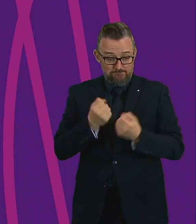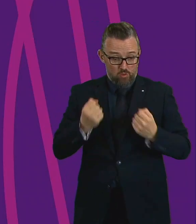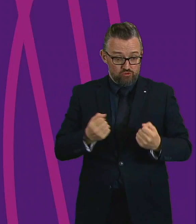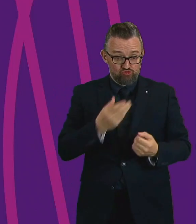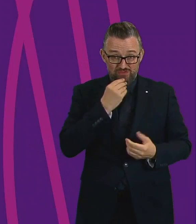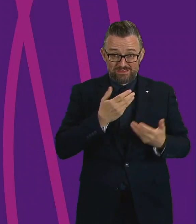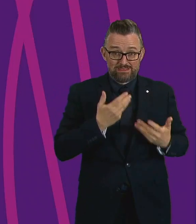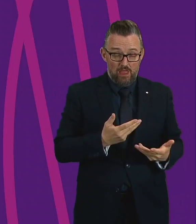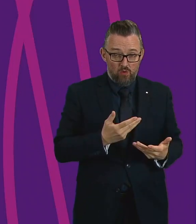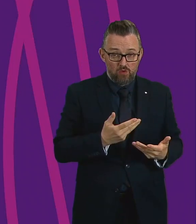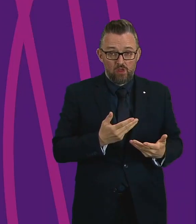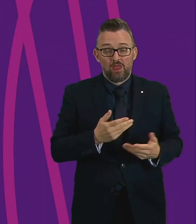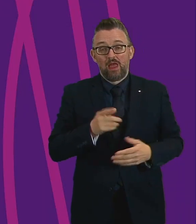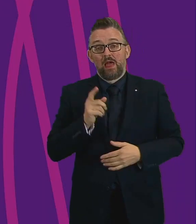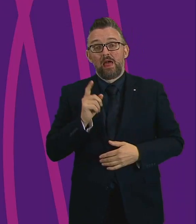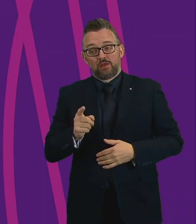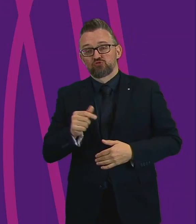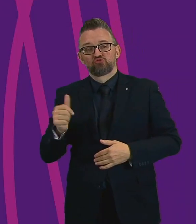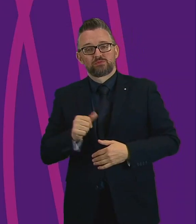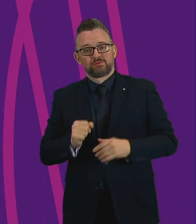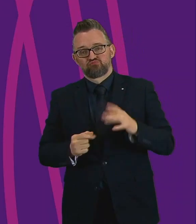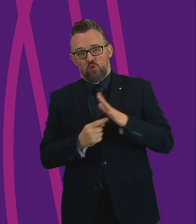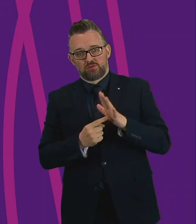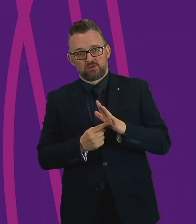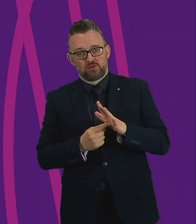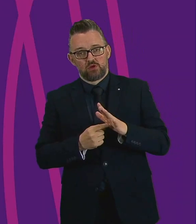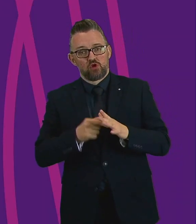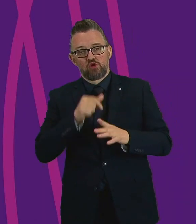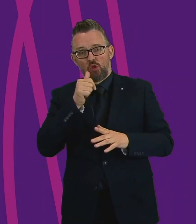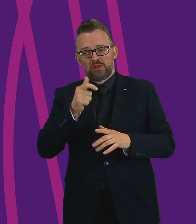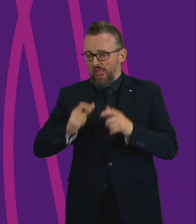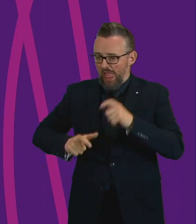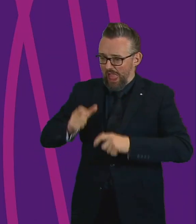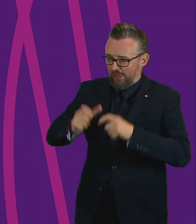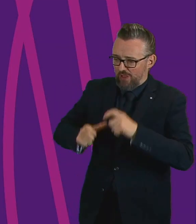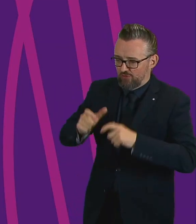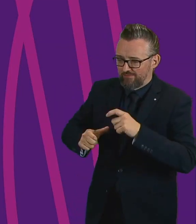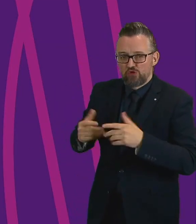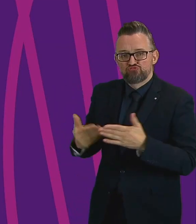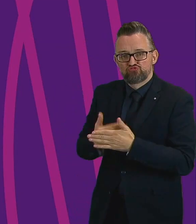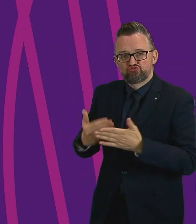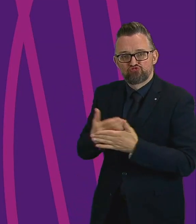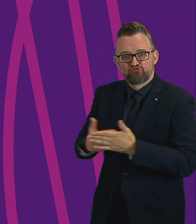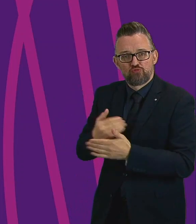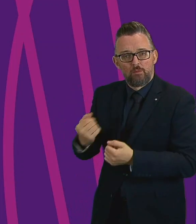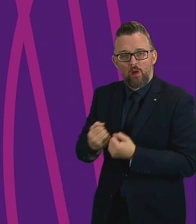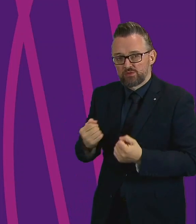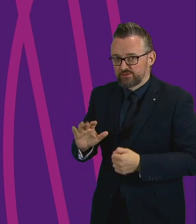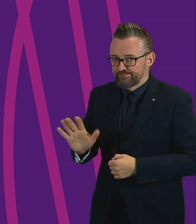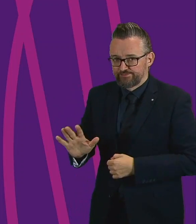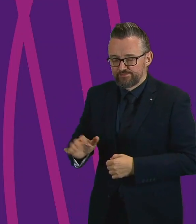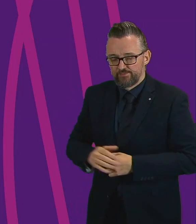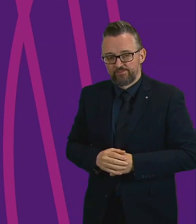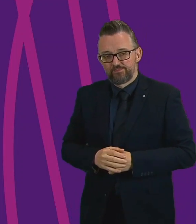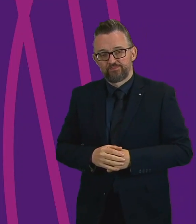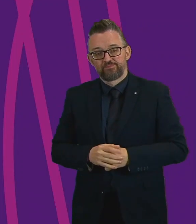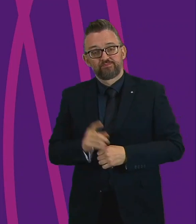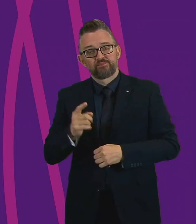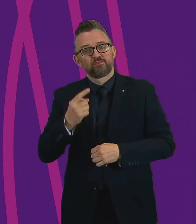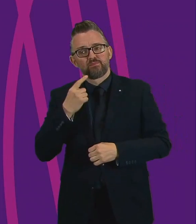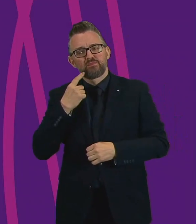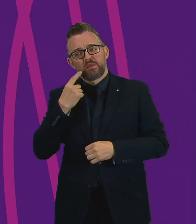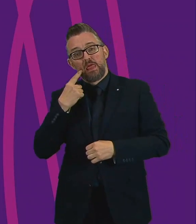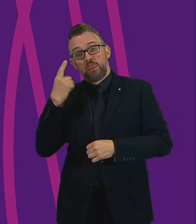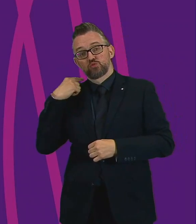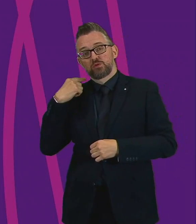for Scotland should be the priority here, not arguing over new powers. Just the other week,